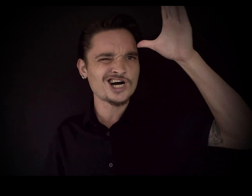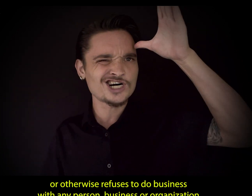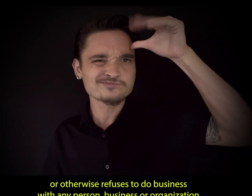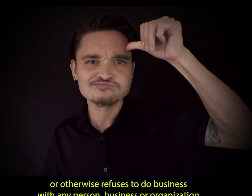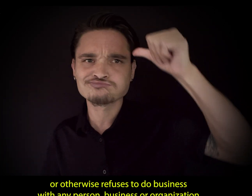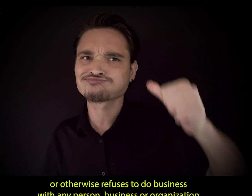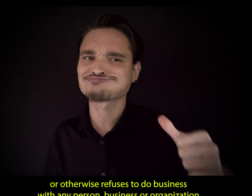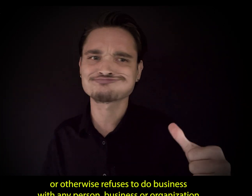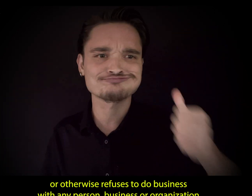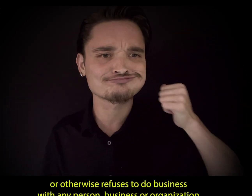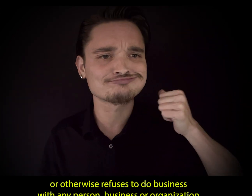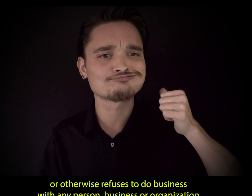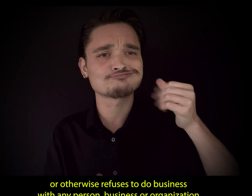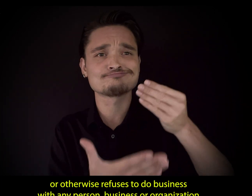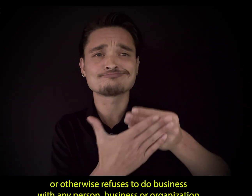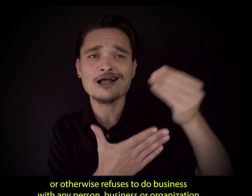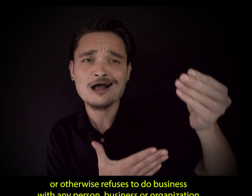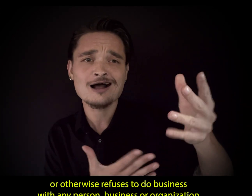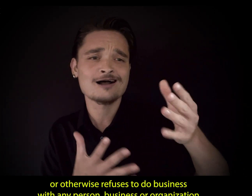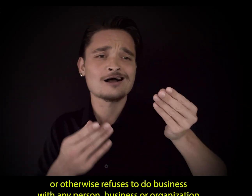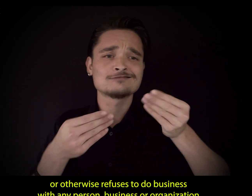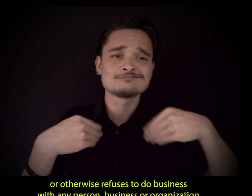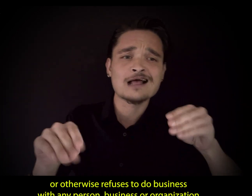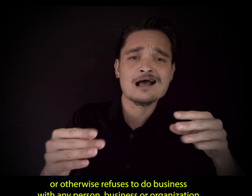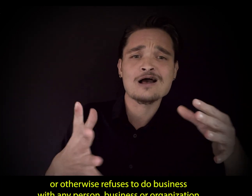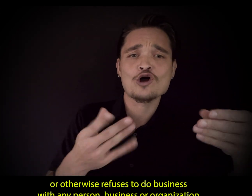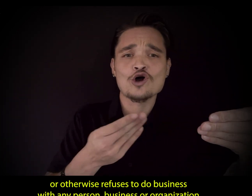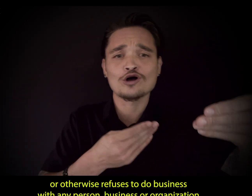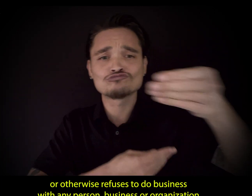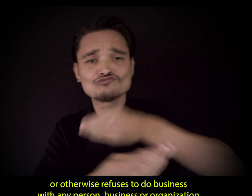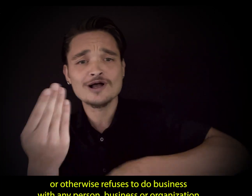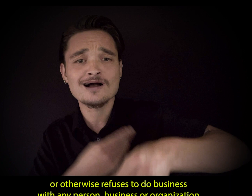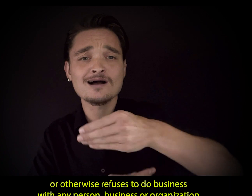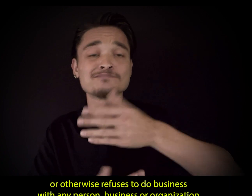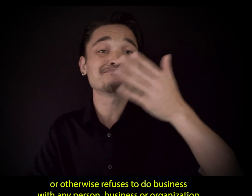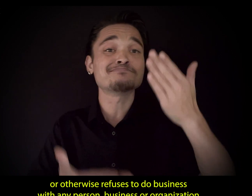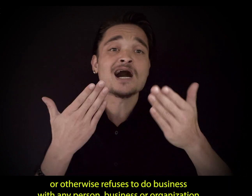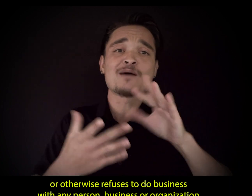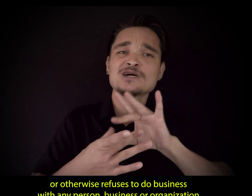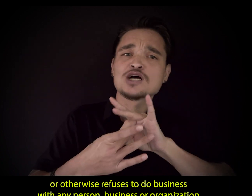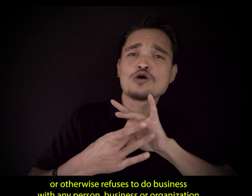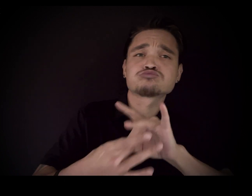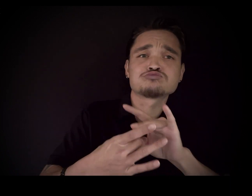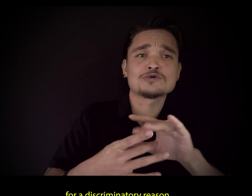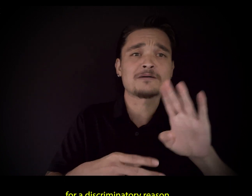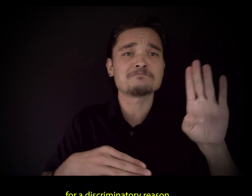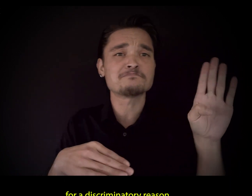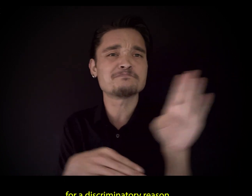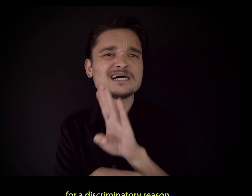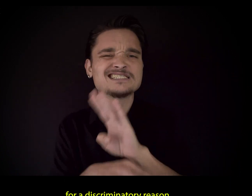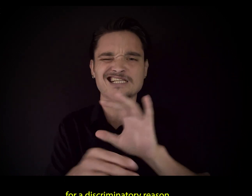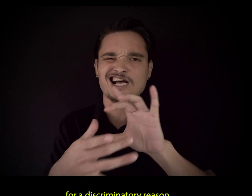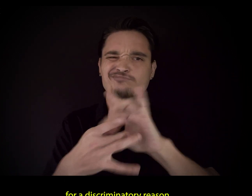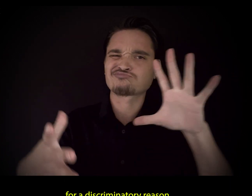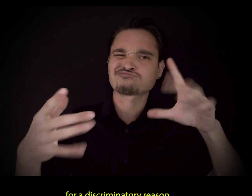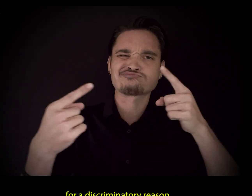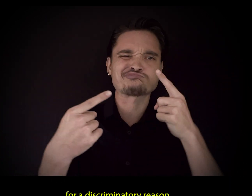or otherwise refuses to do business with any person, business, or organization for a discriminatory reason.